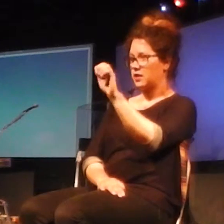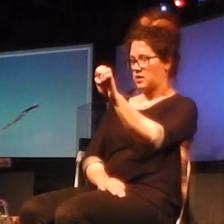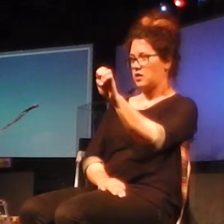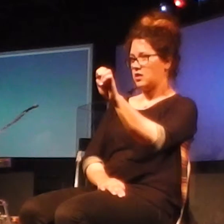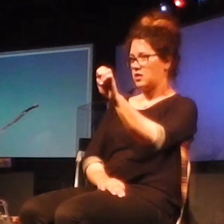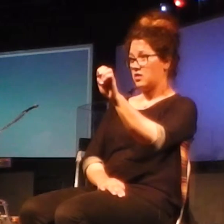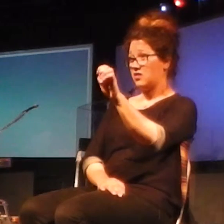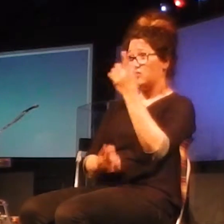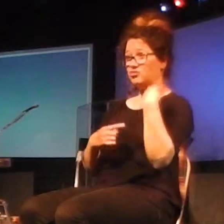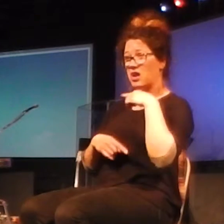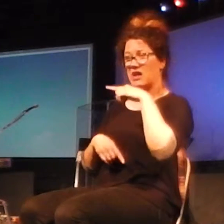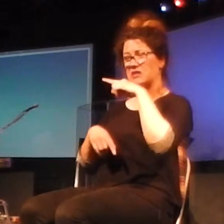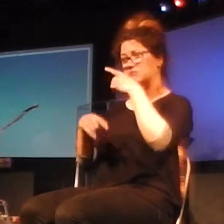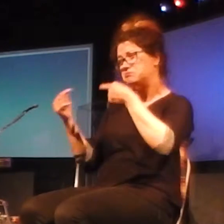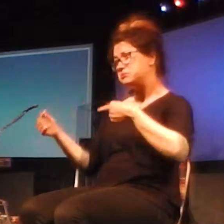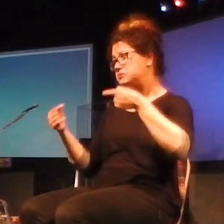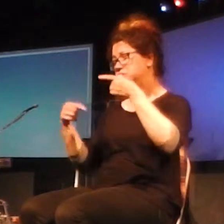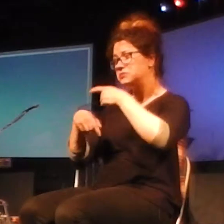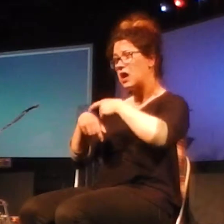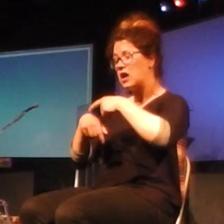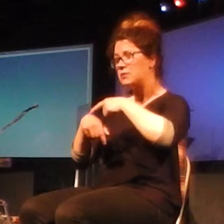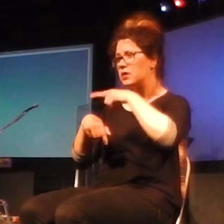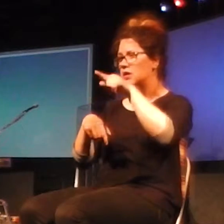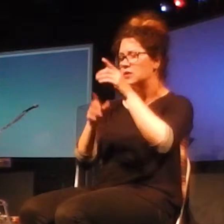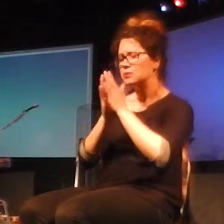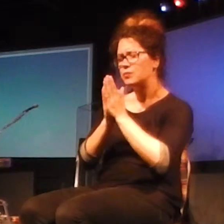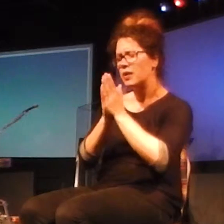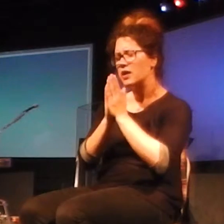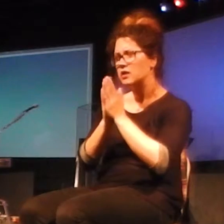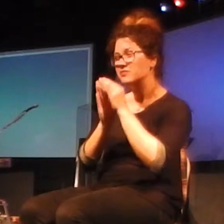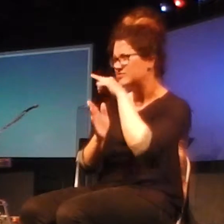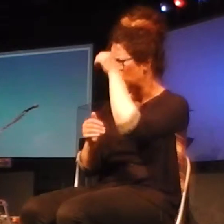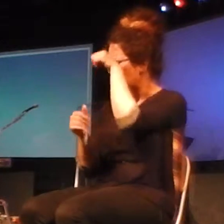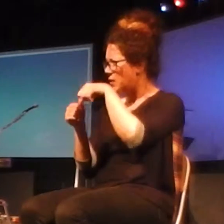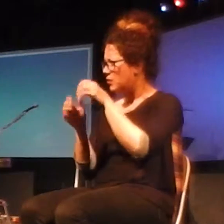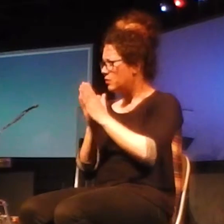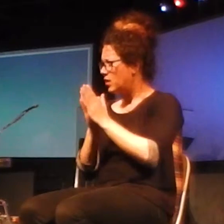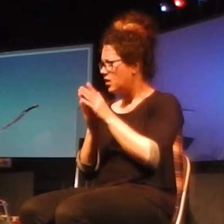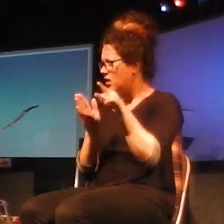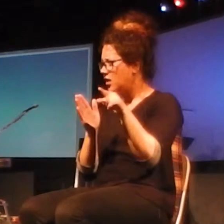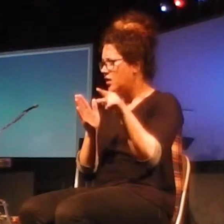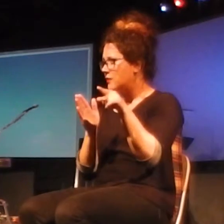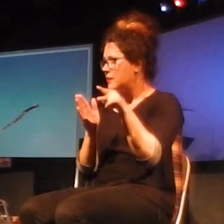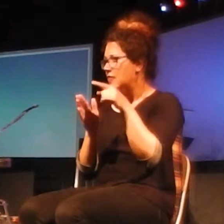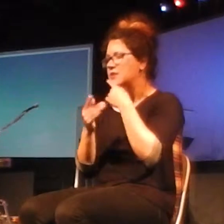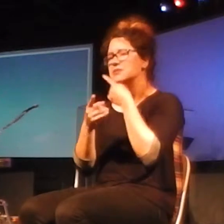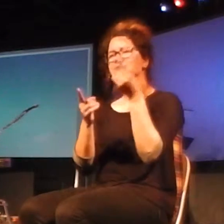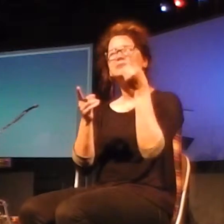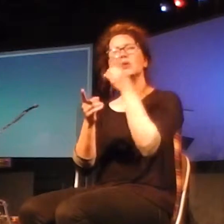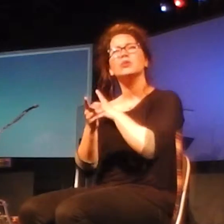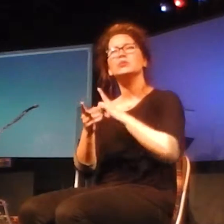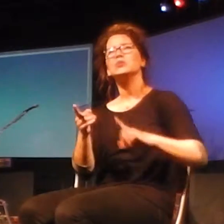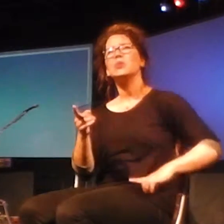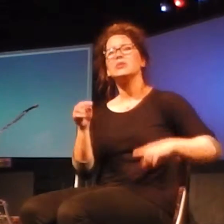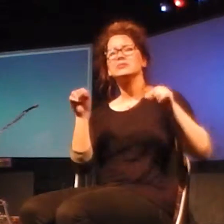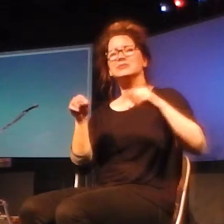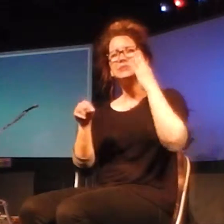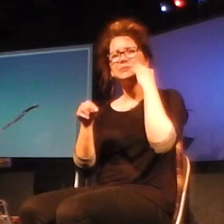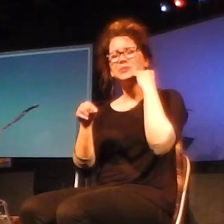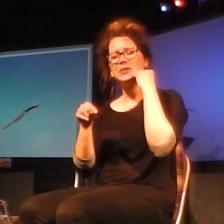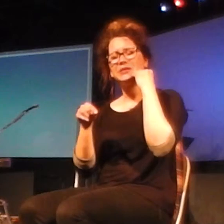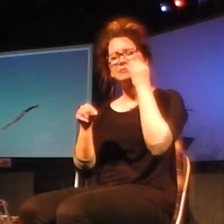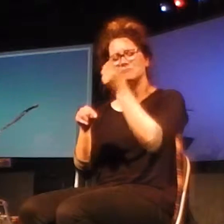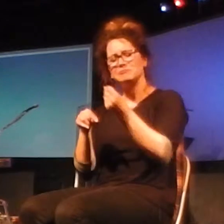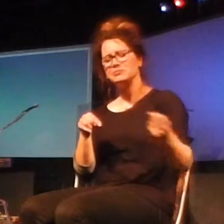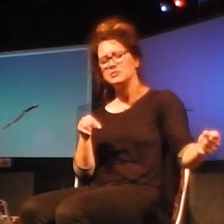remember the prayer Jesus prays? He says, Lord, take this cup from me, yet